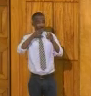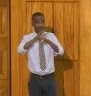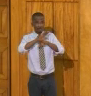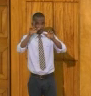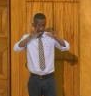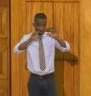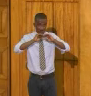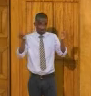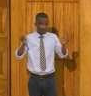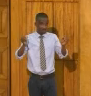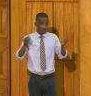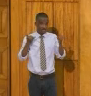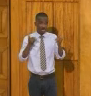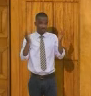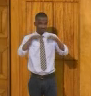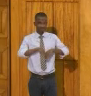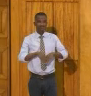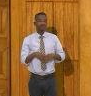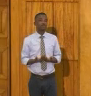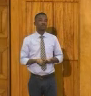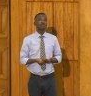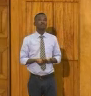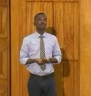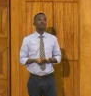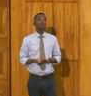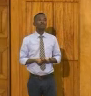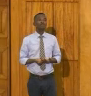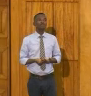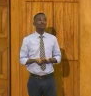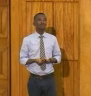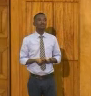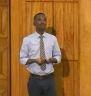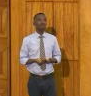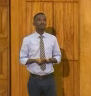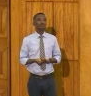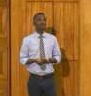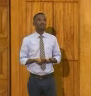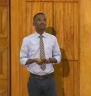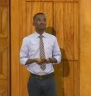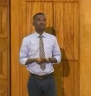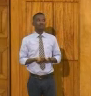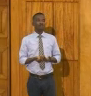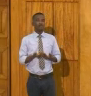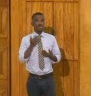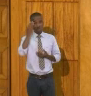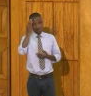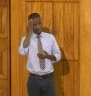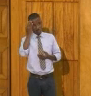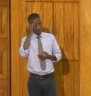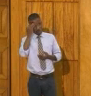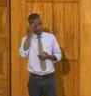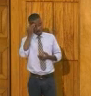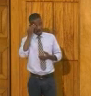some of them are what? Just dormant, lying idle, right? And another reason why we decided to do this